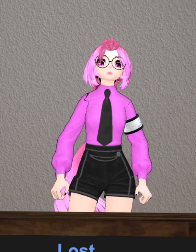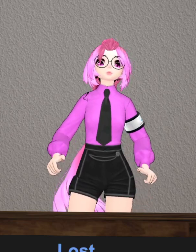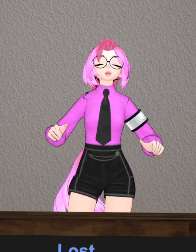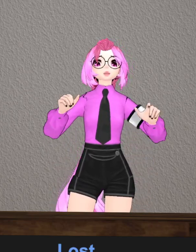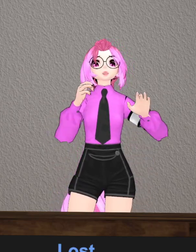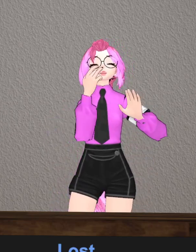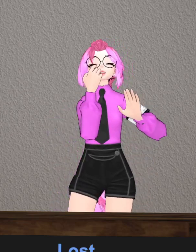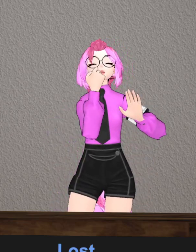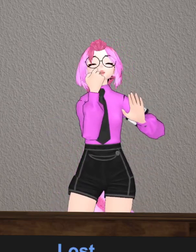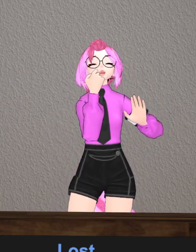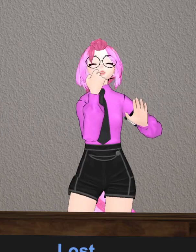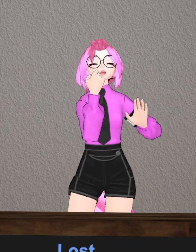Can you just mute your microphone?